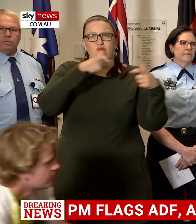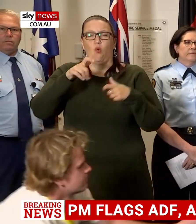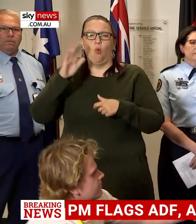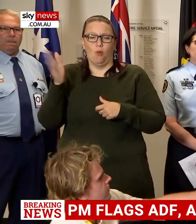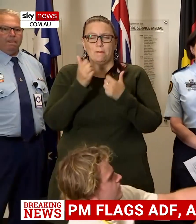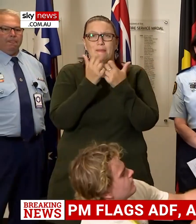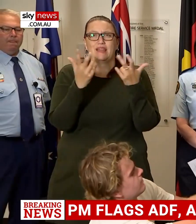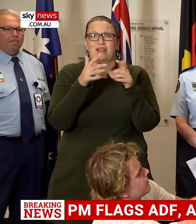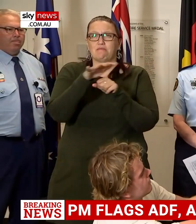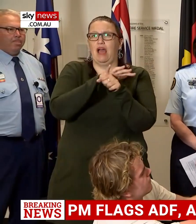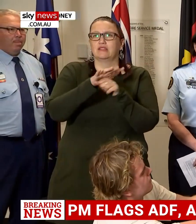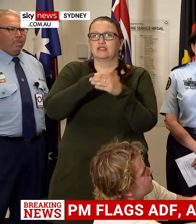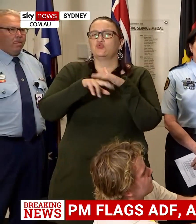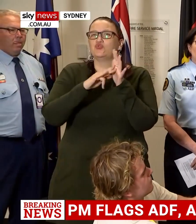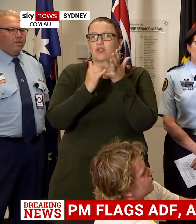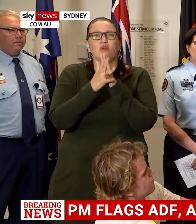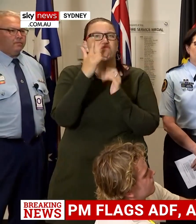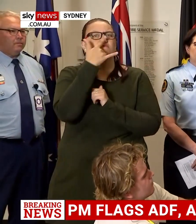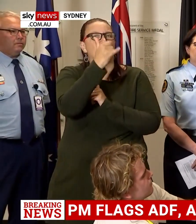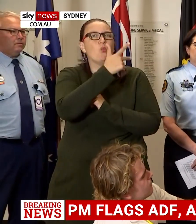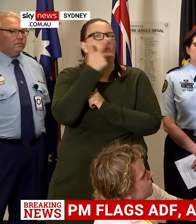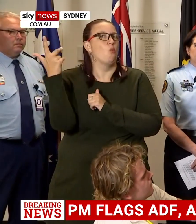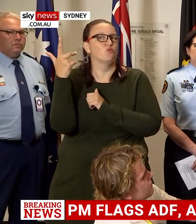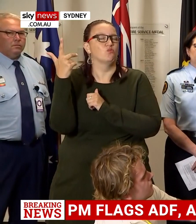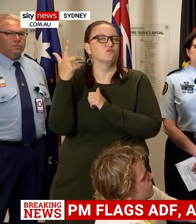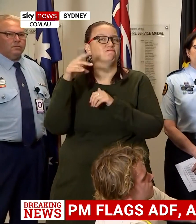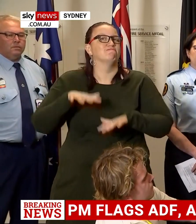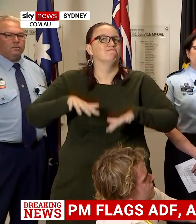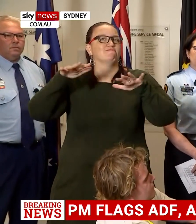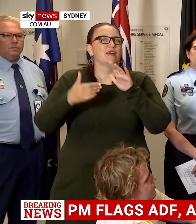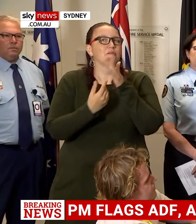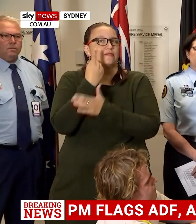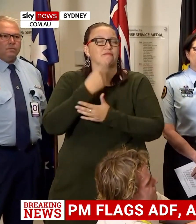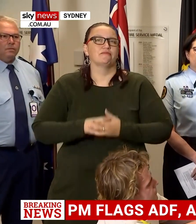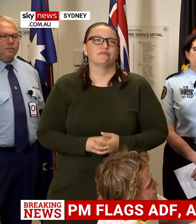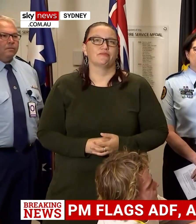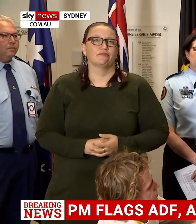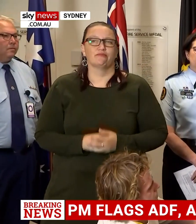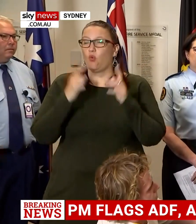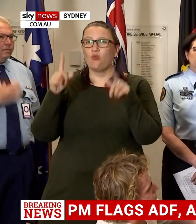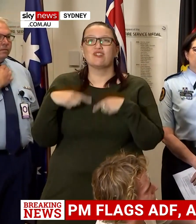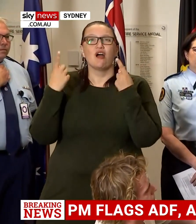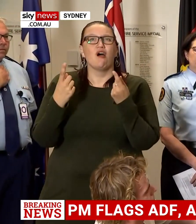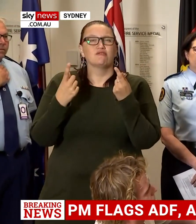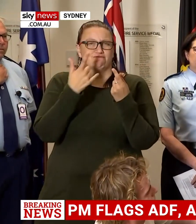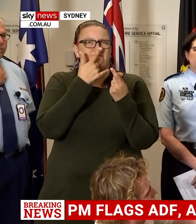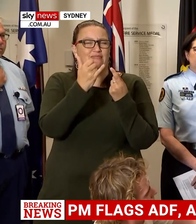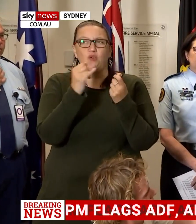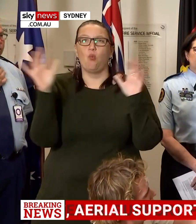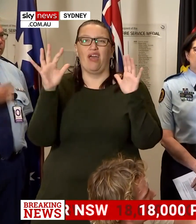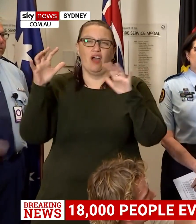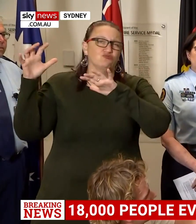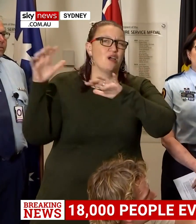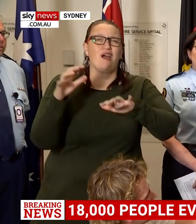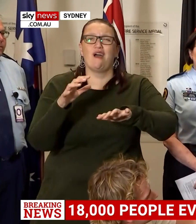Overnight, unfortunately, some weather conditions have worsened, and those weather conditions are likely to worsen during the day. So